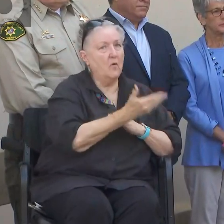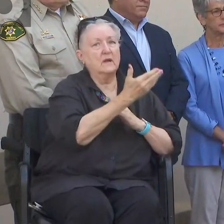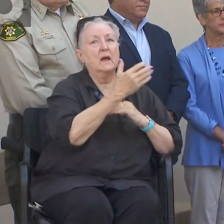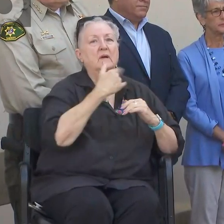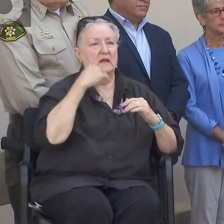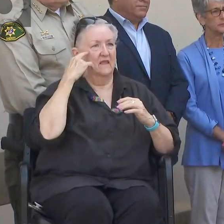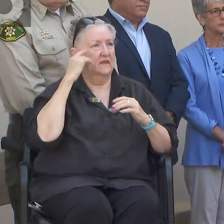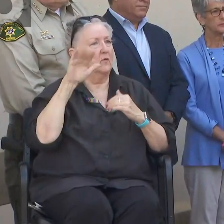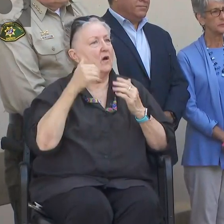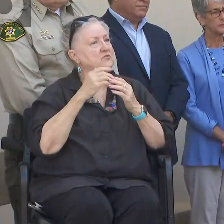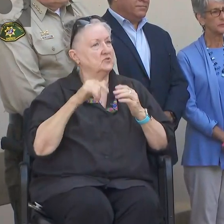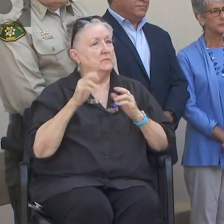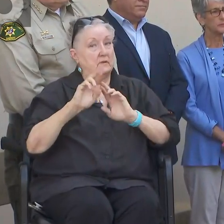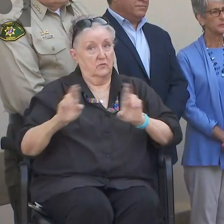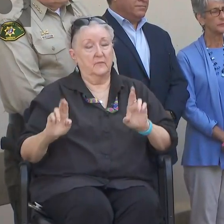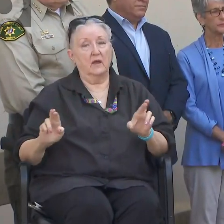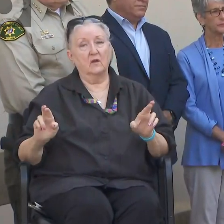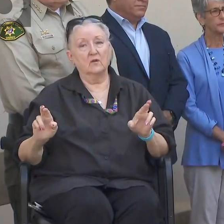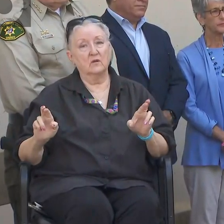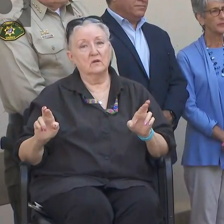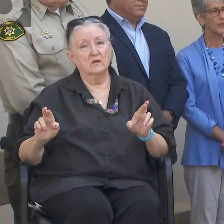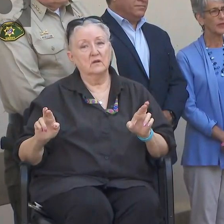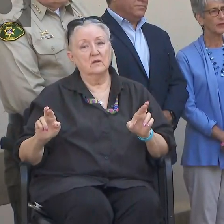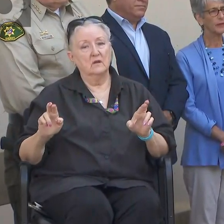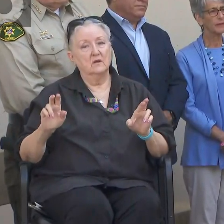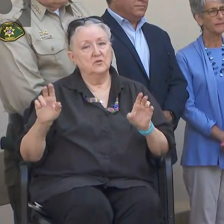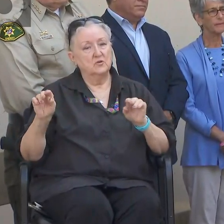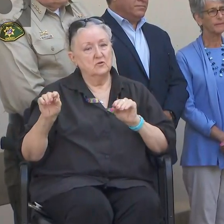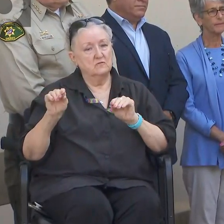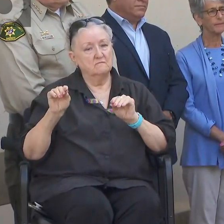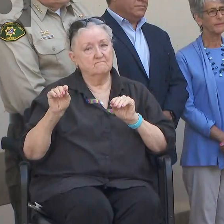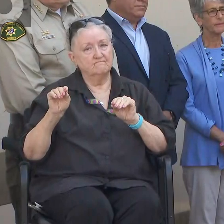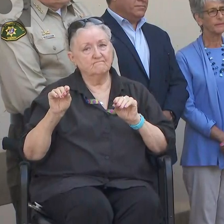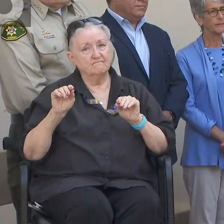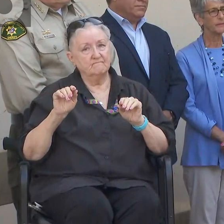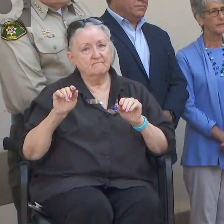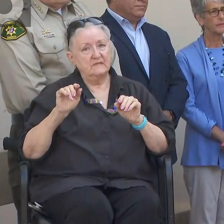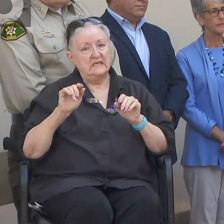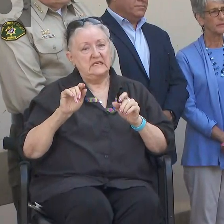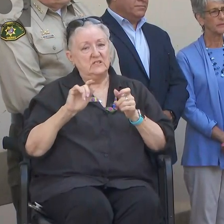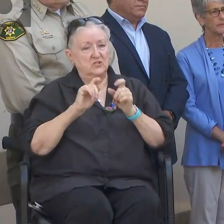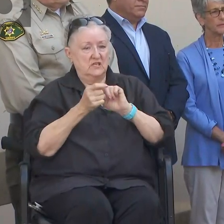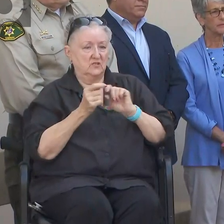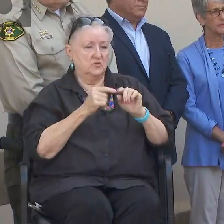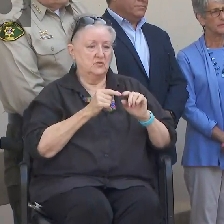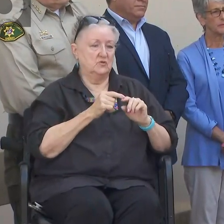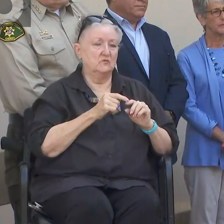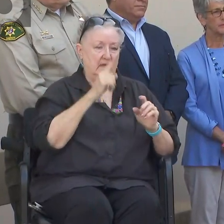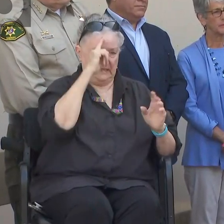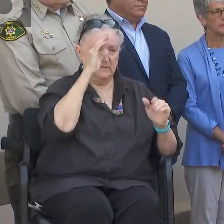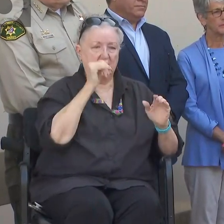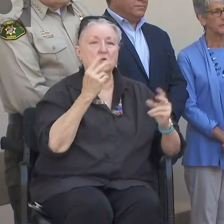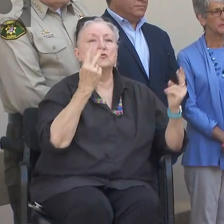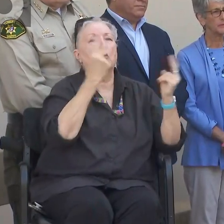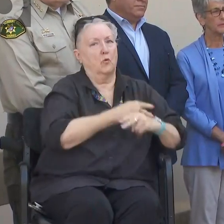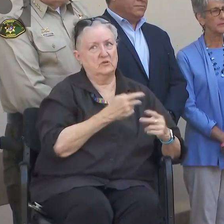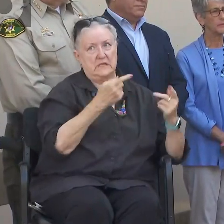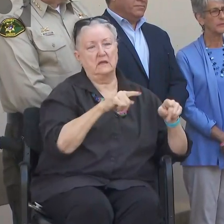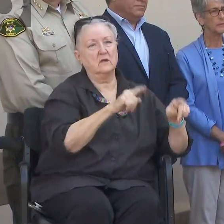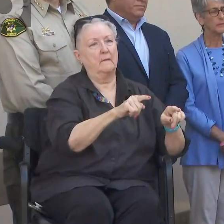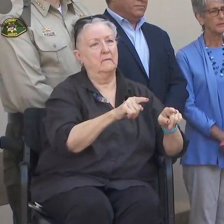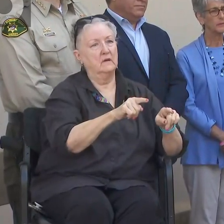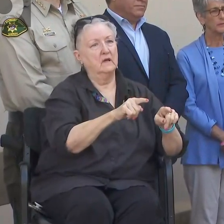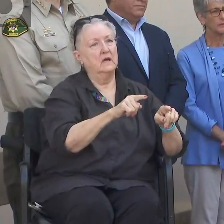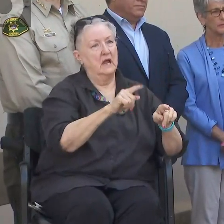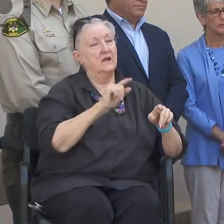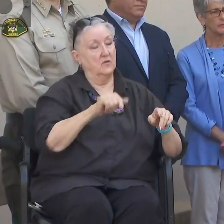think we all should be prepared to move into the worst outcome. But those are our efforts right